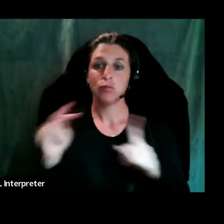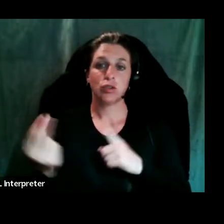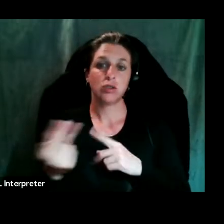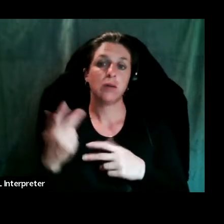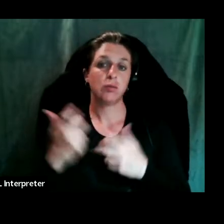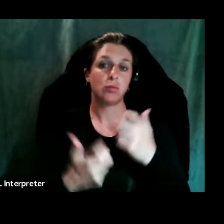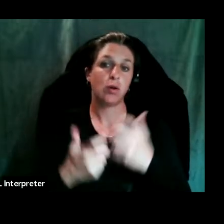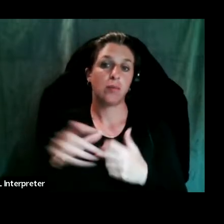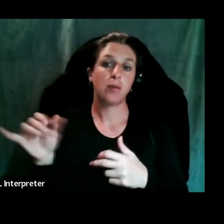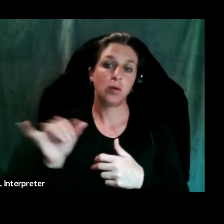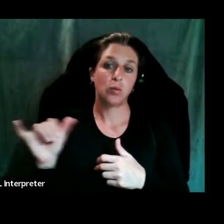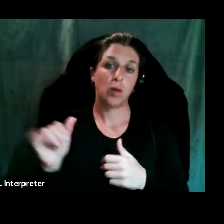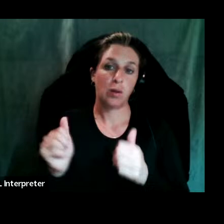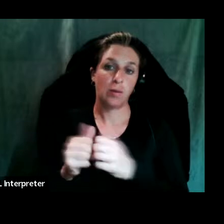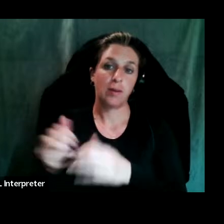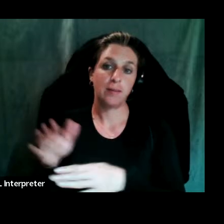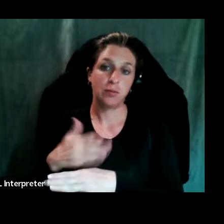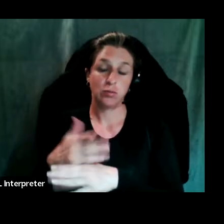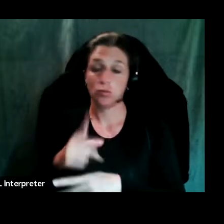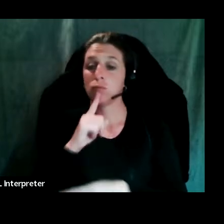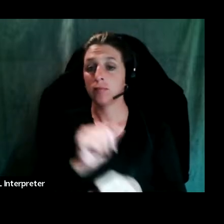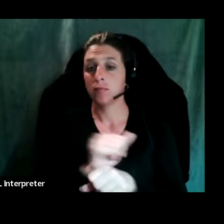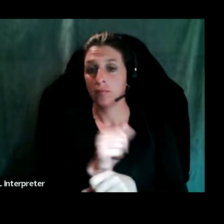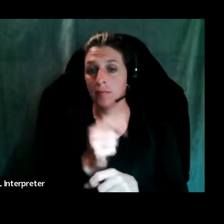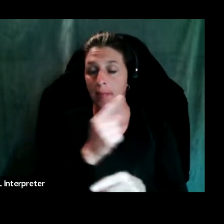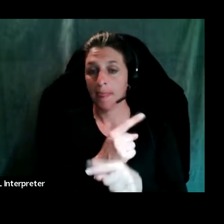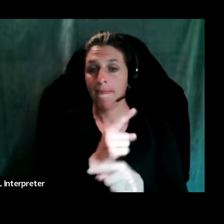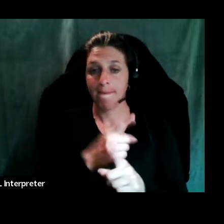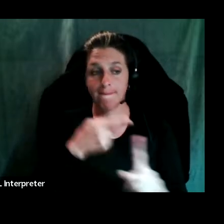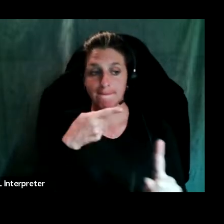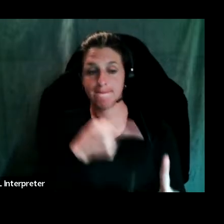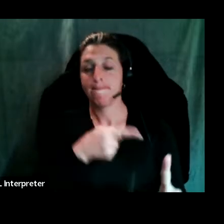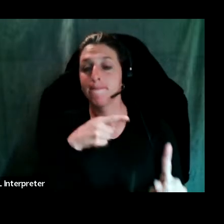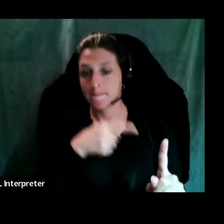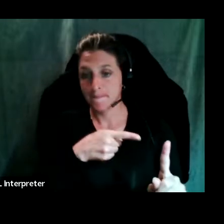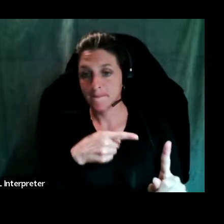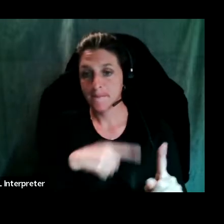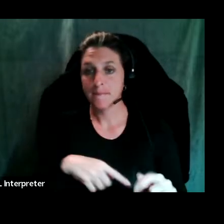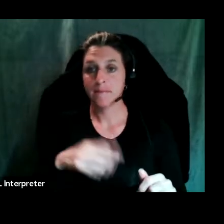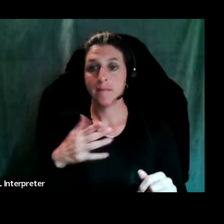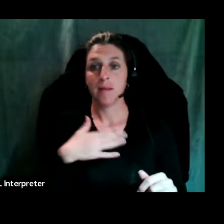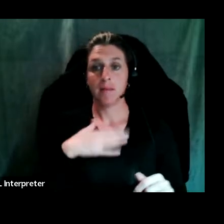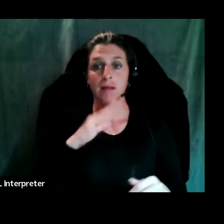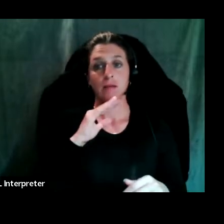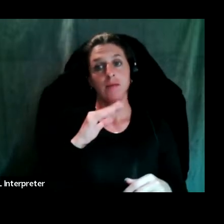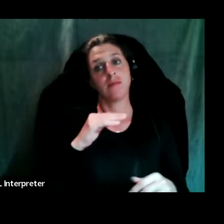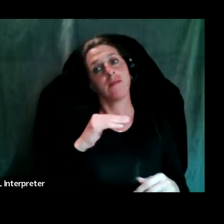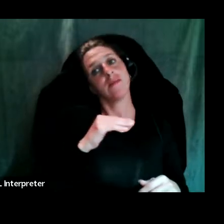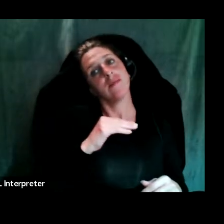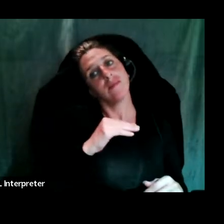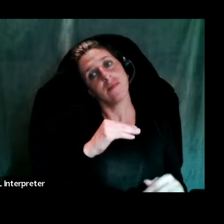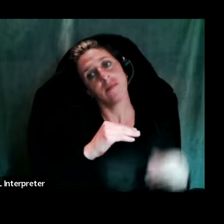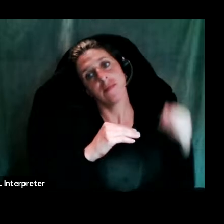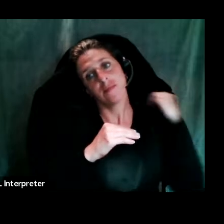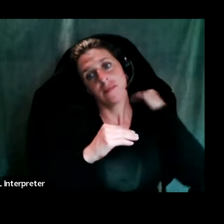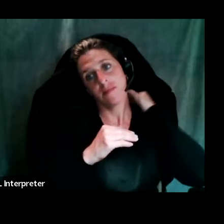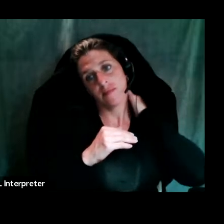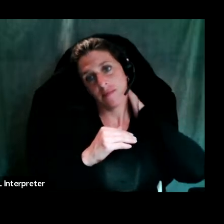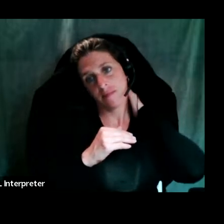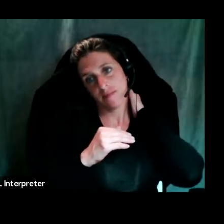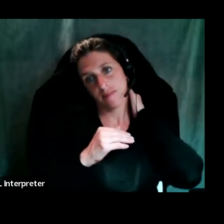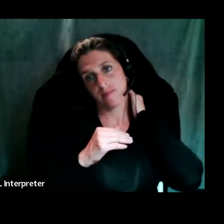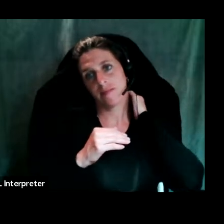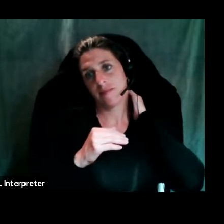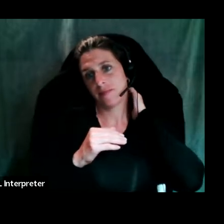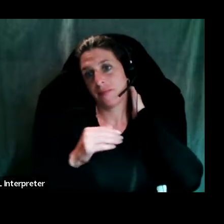well of the music. You're absolutely right. You're spot on. And I think that my daughter, now I won't have my ears right